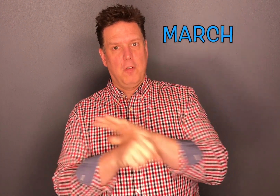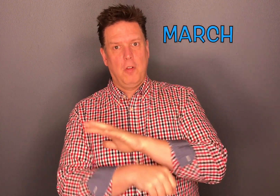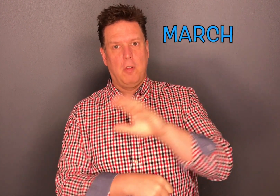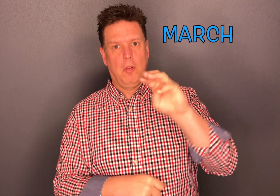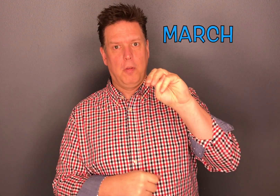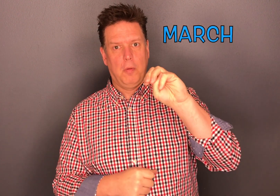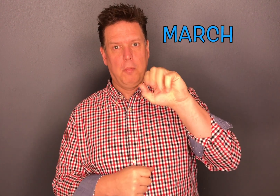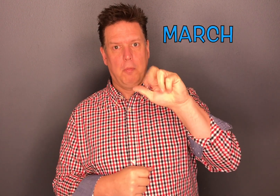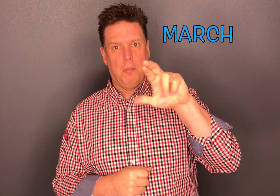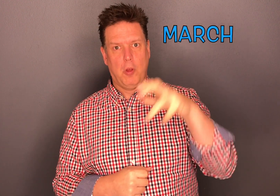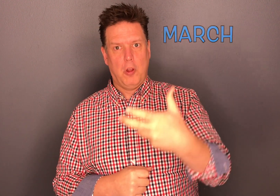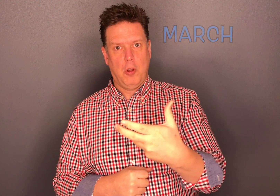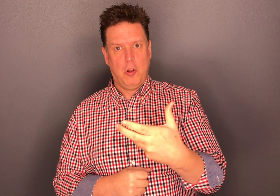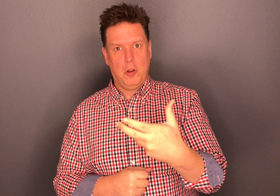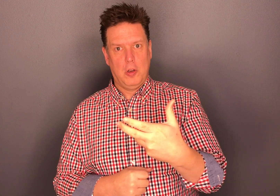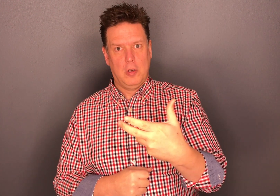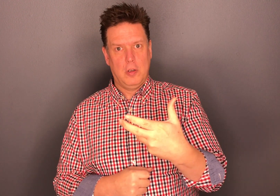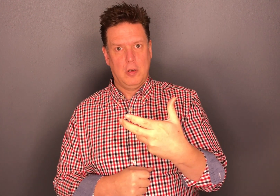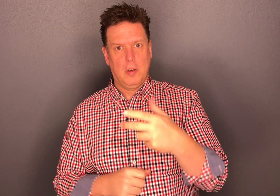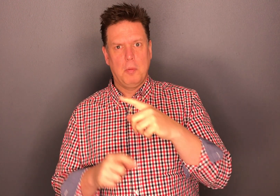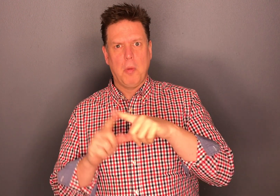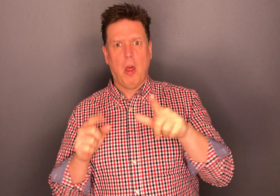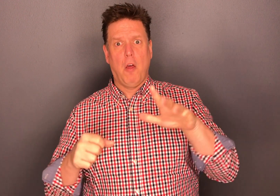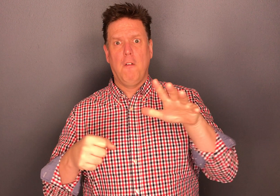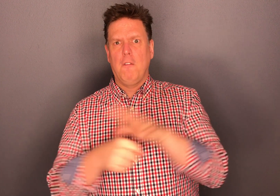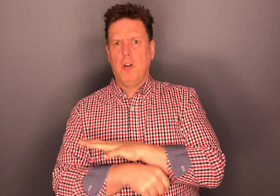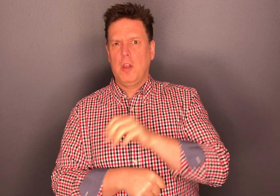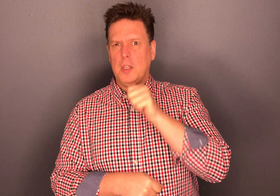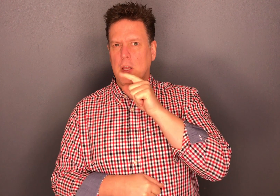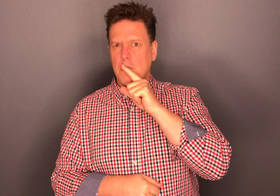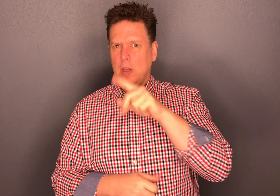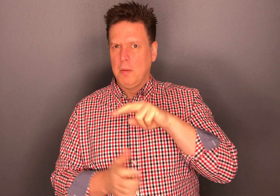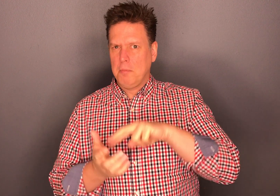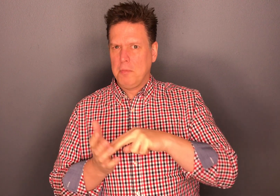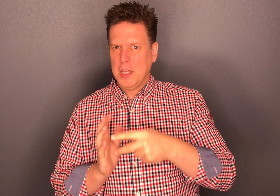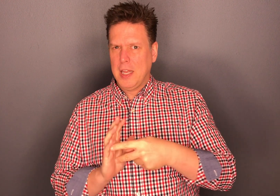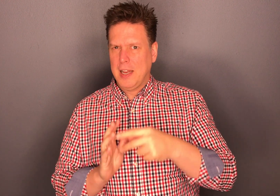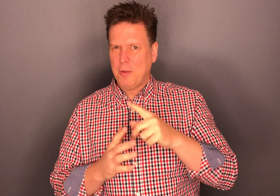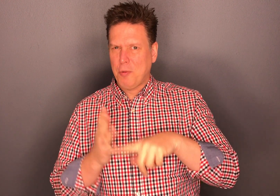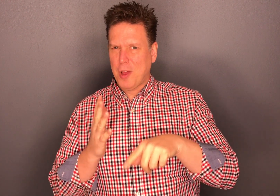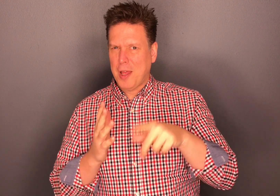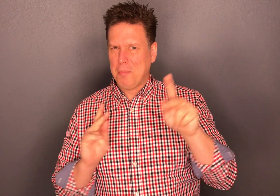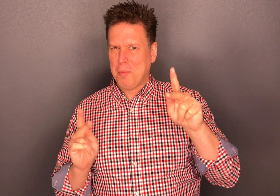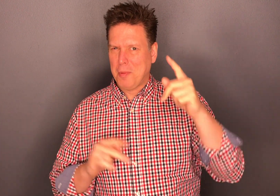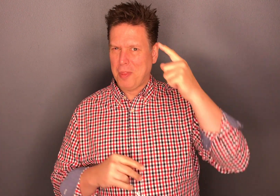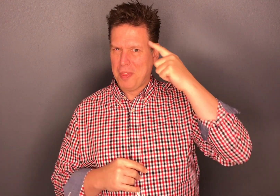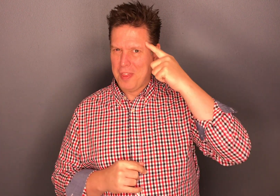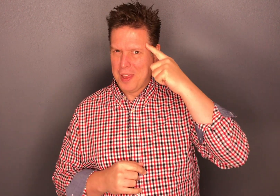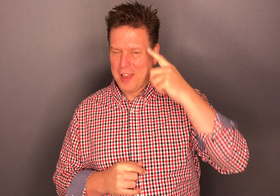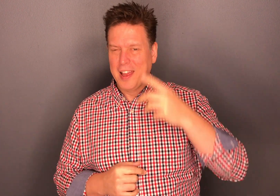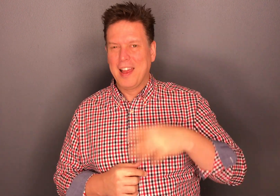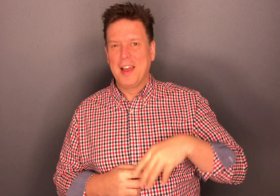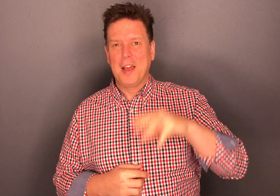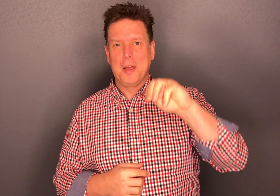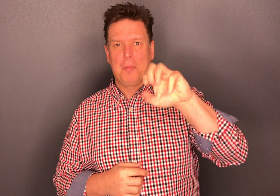Now we're going to spell it fully. But when I say full, it doesn't really mean what people might think.